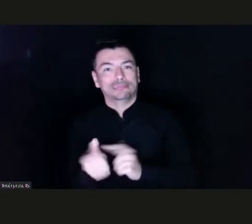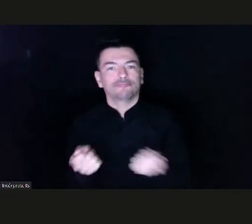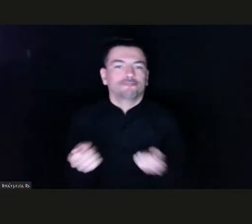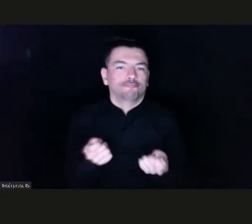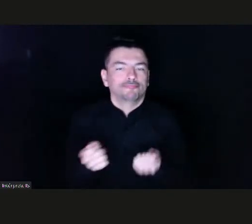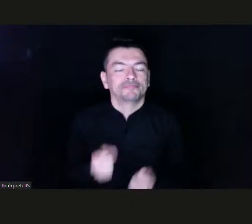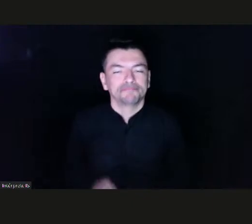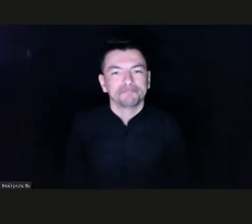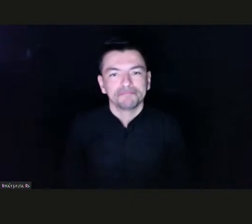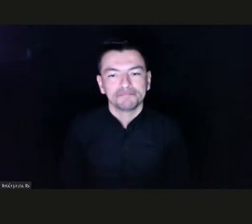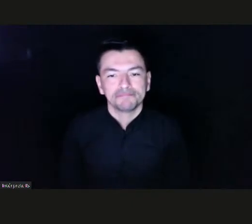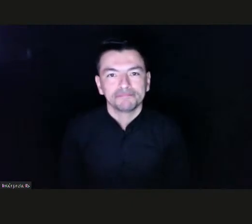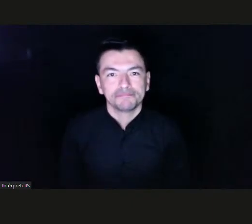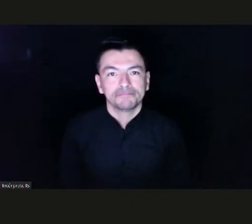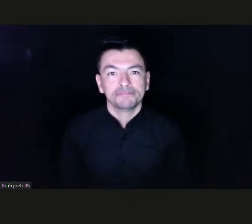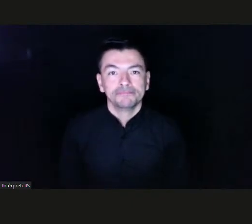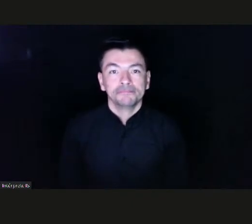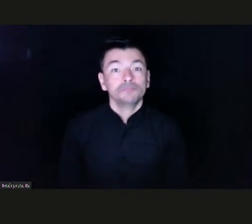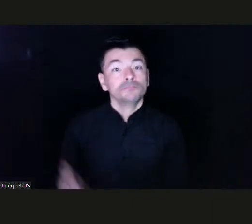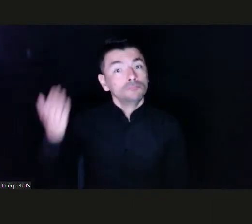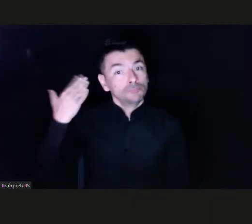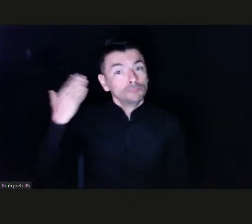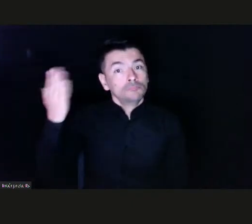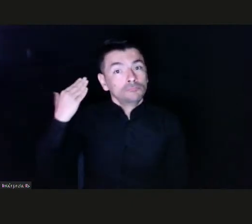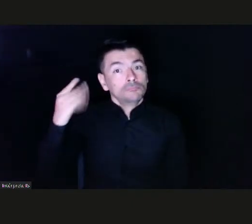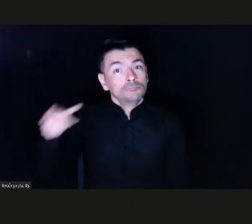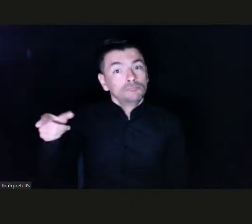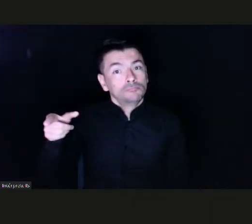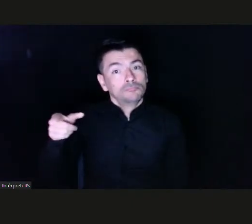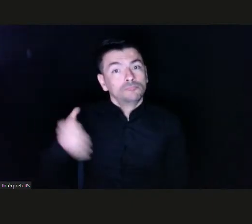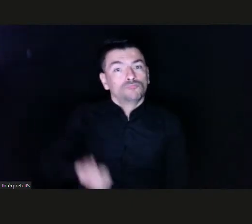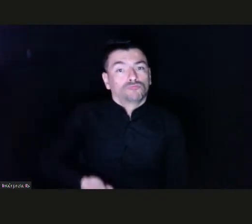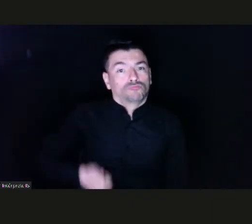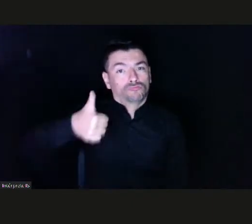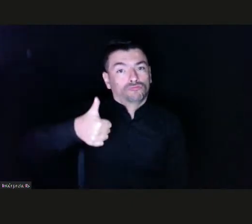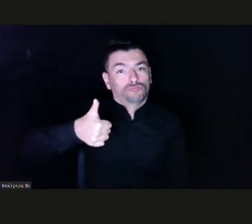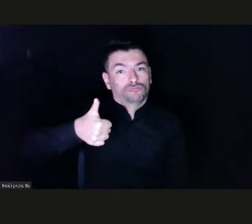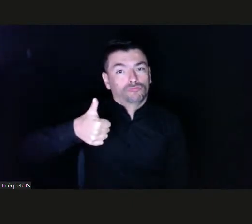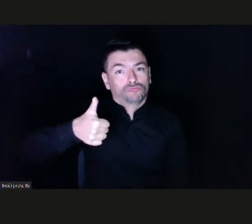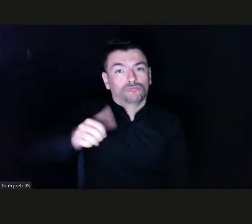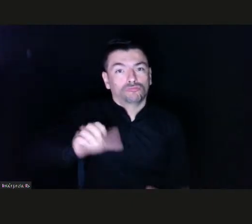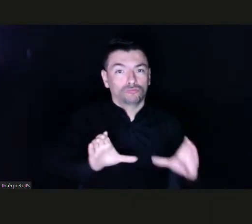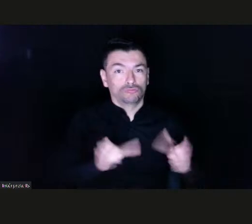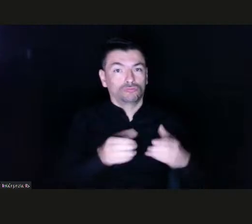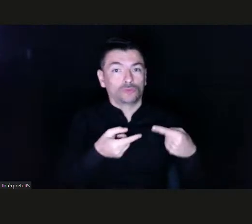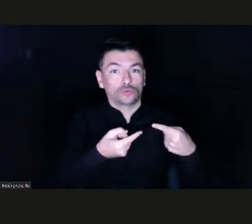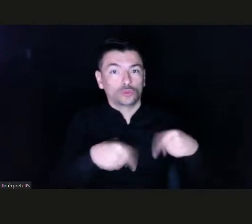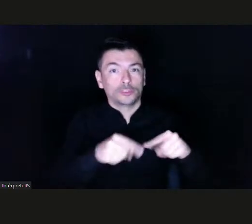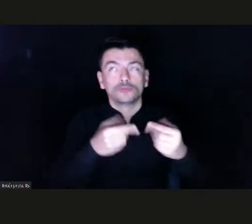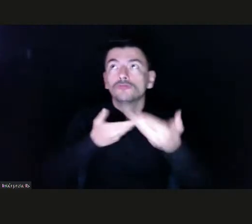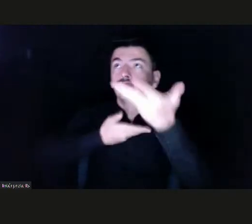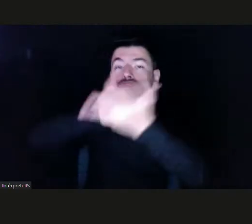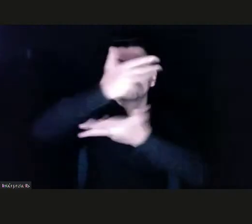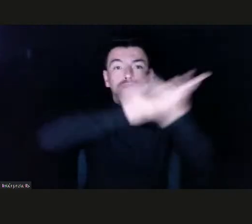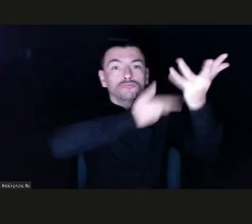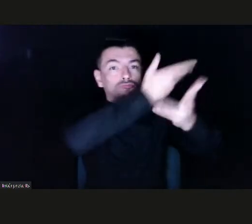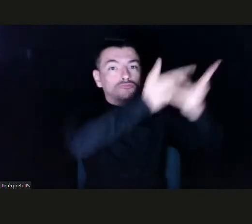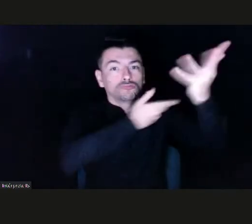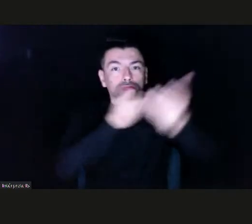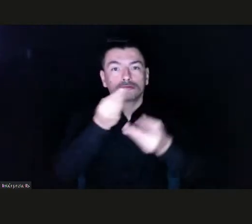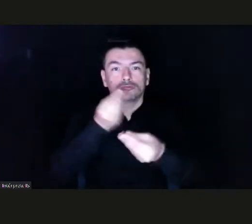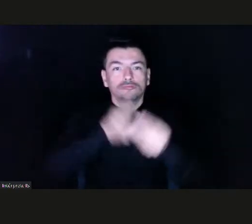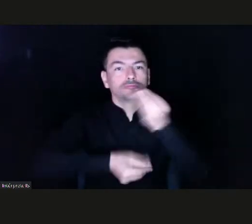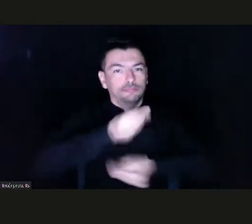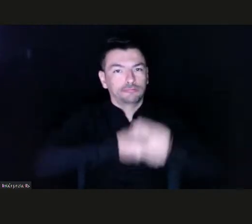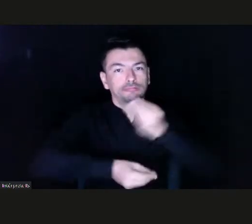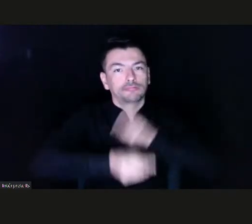the Foreign Trade Planning and Finance Division of Beijing Municipal Commerce Bureau, the head of the Finance Division of the